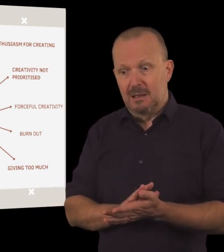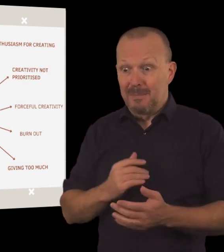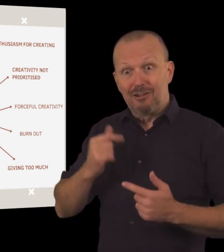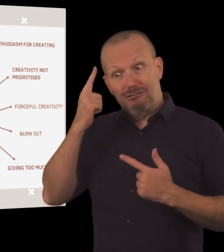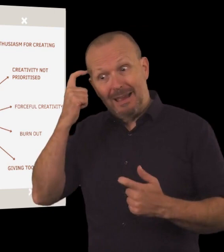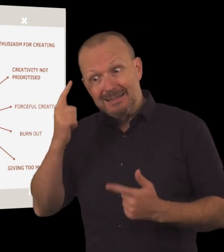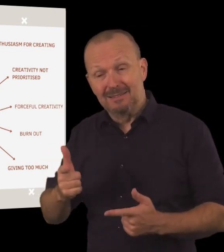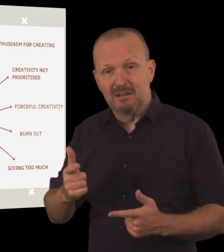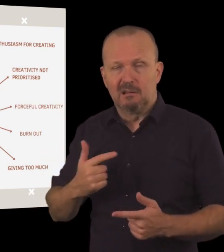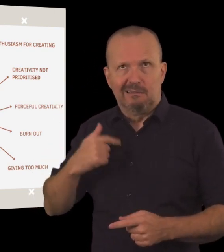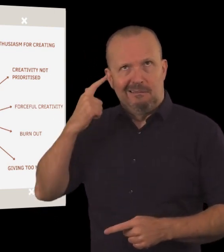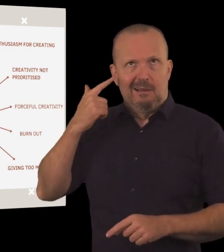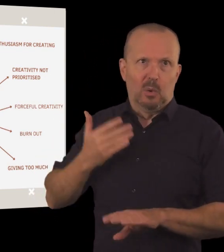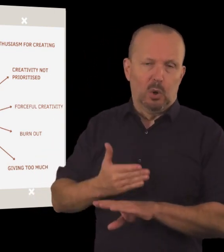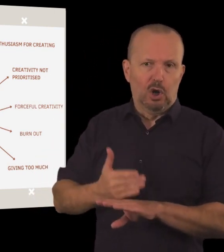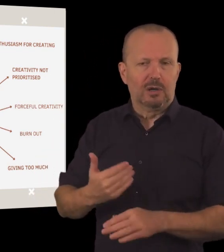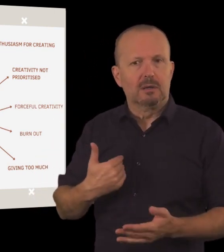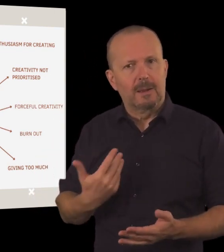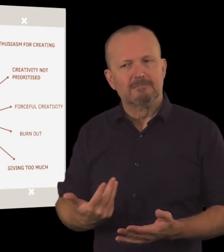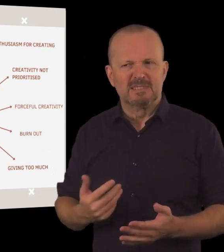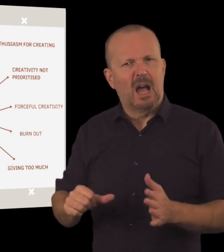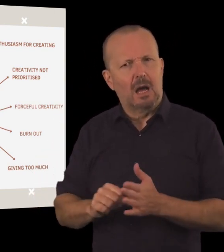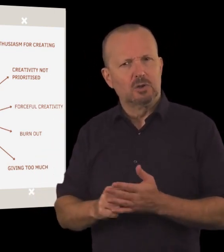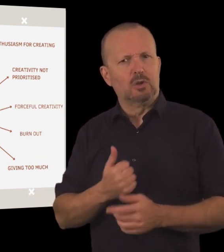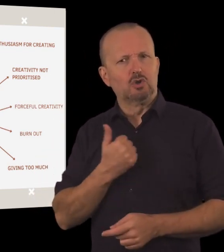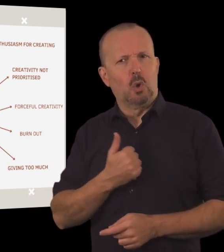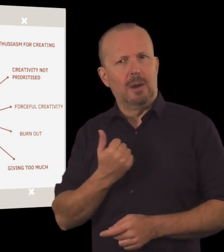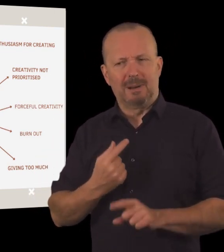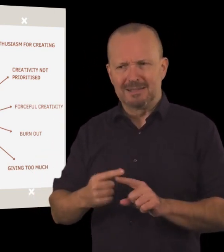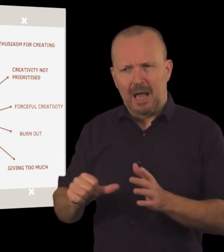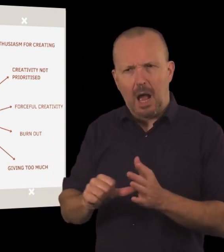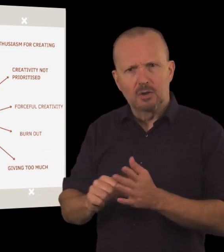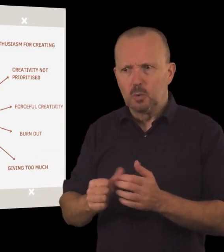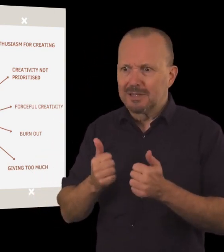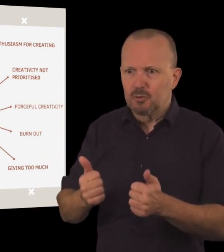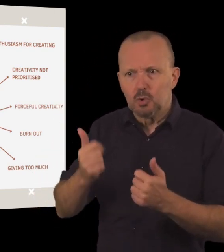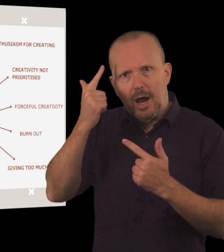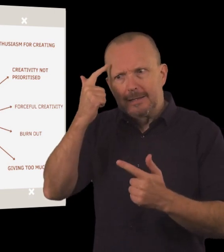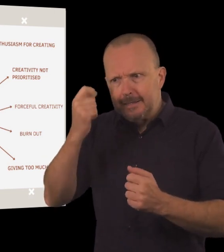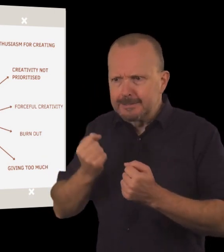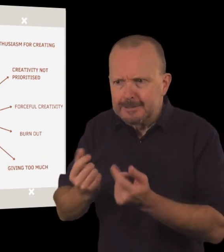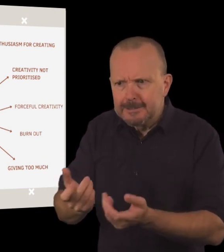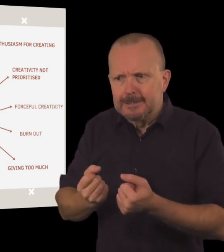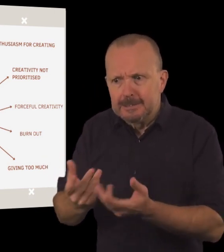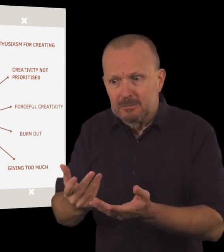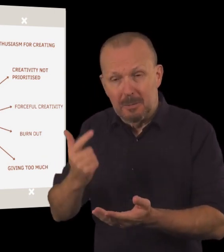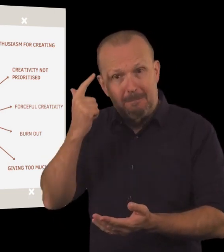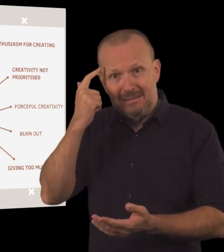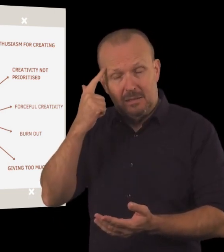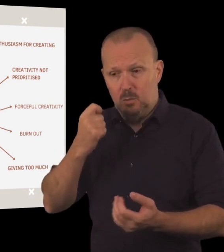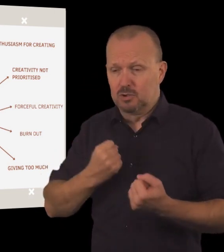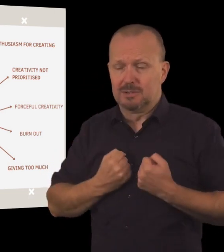being creative, and also difficult to come up with new ideas and encourage artists to be creative when we are